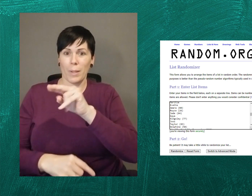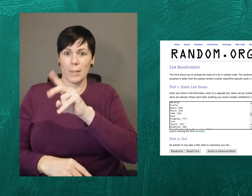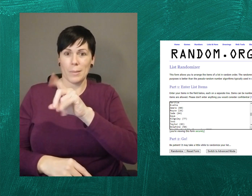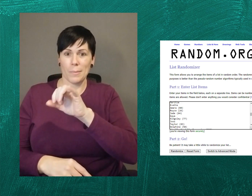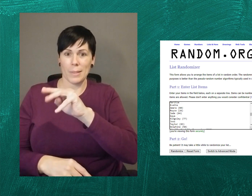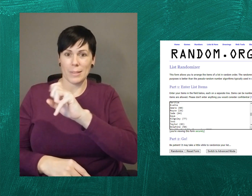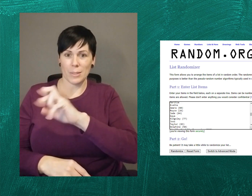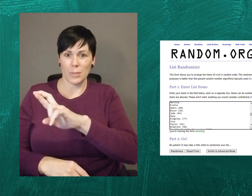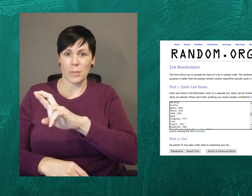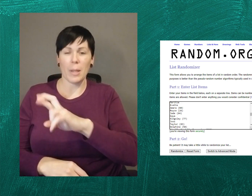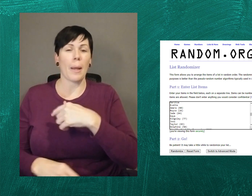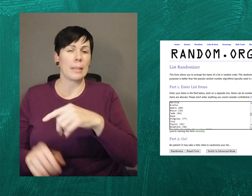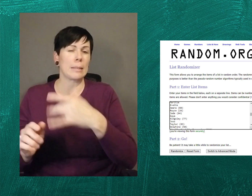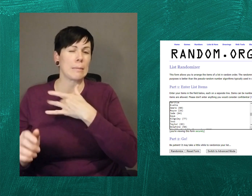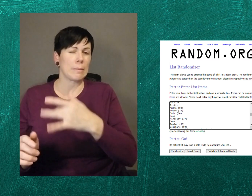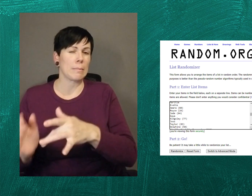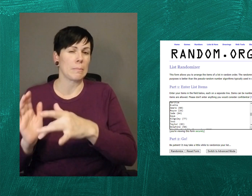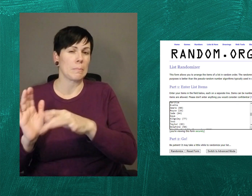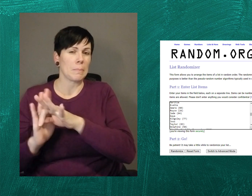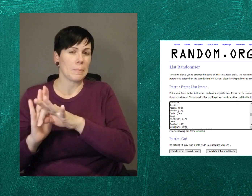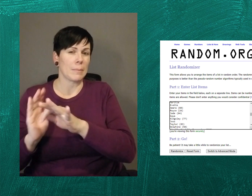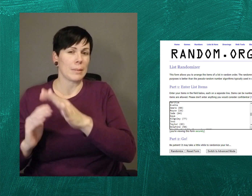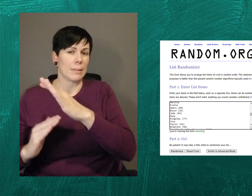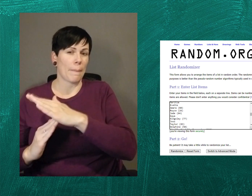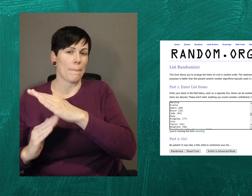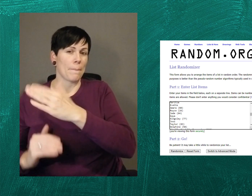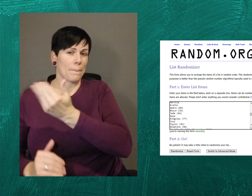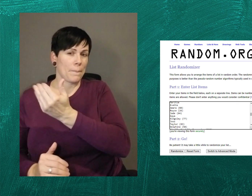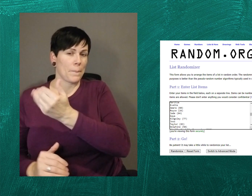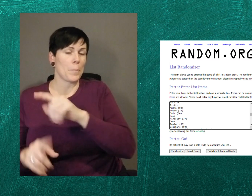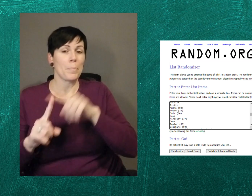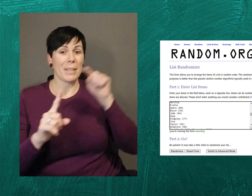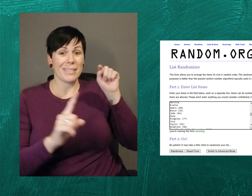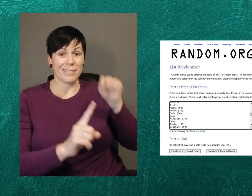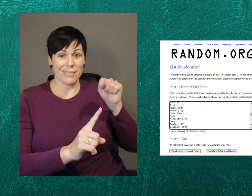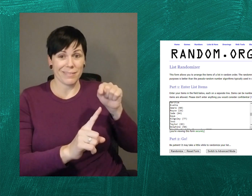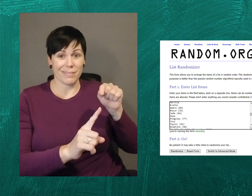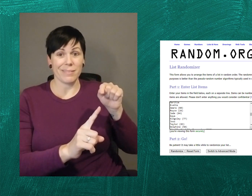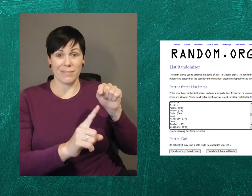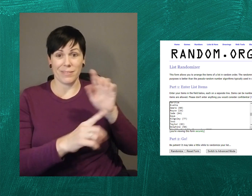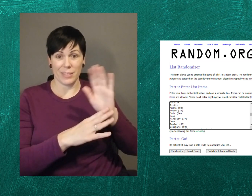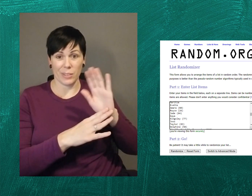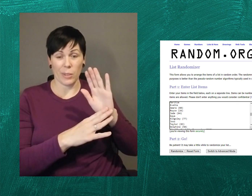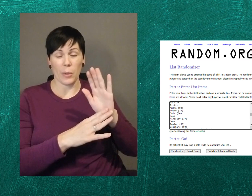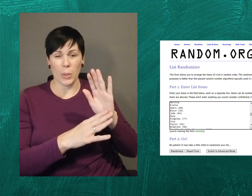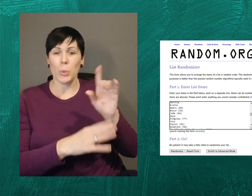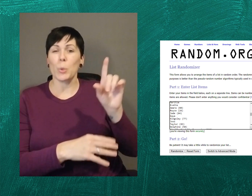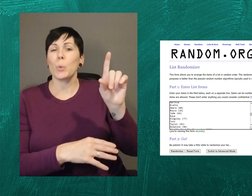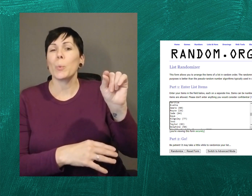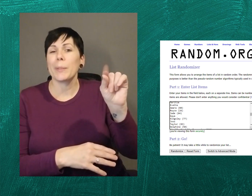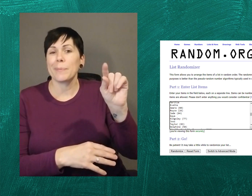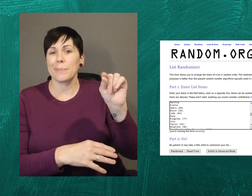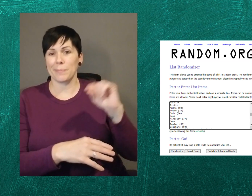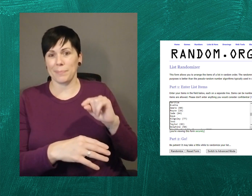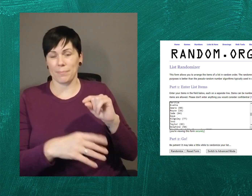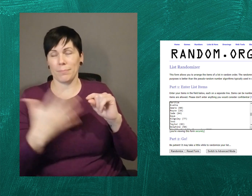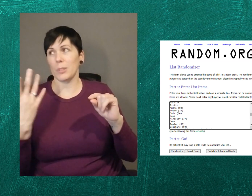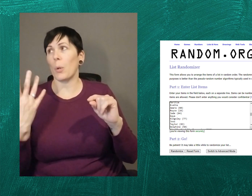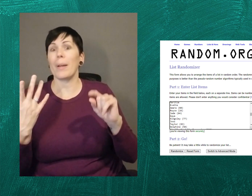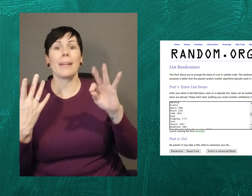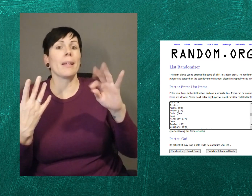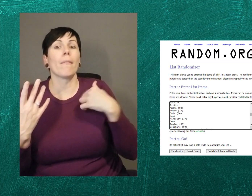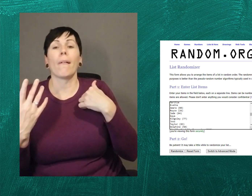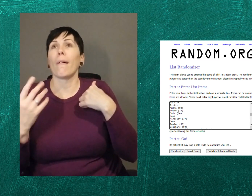only save 20 dolls from our entire collection, which is closer to 100, and if I left these dolls' fate